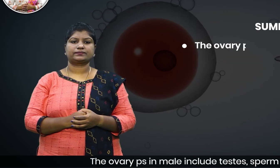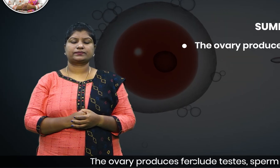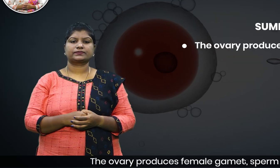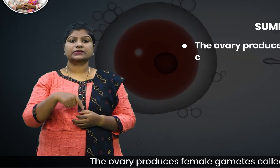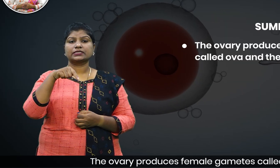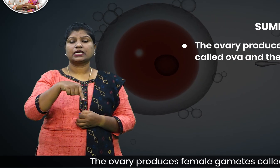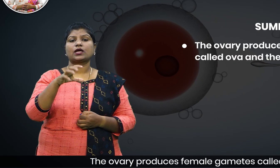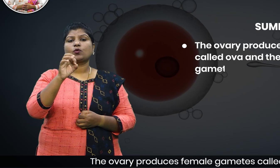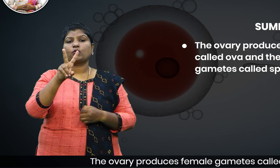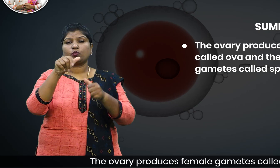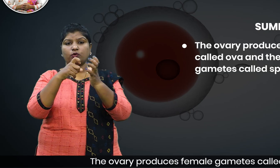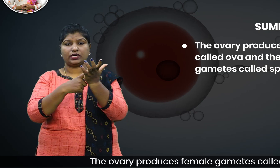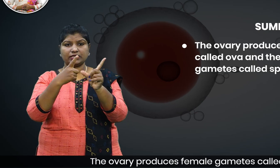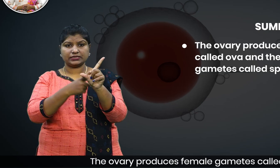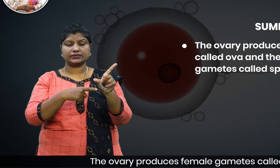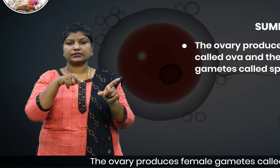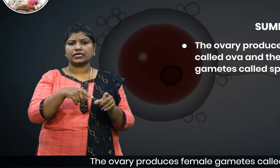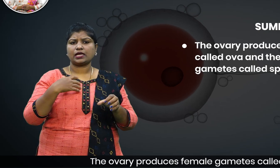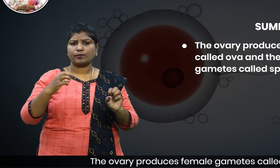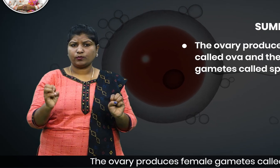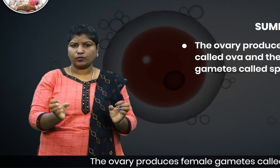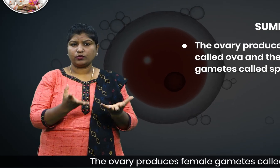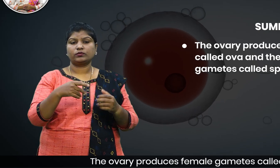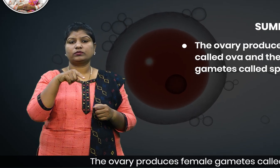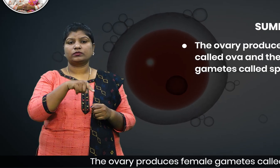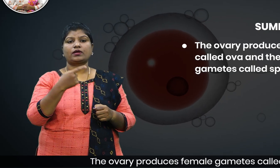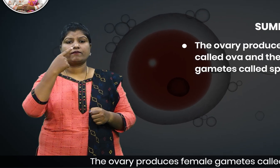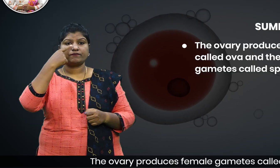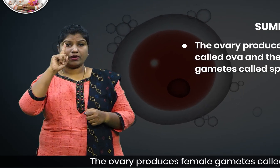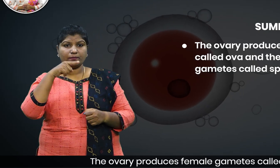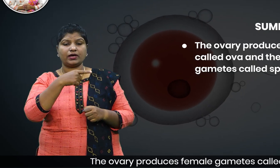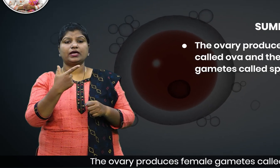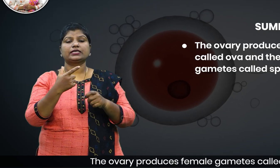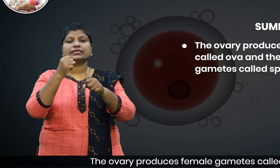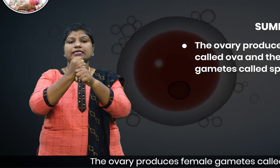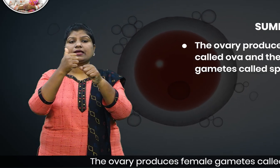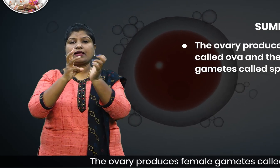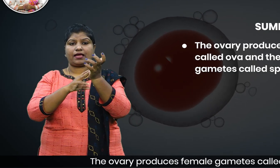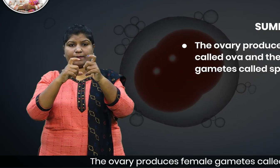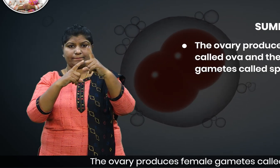The ovary produces female gametes called ova,